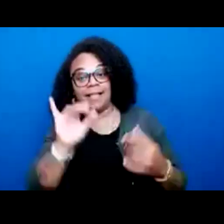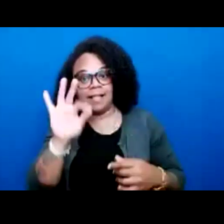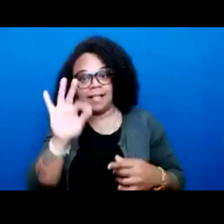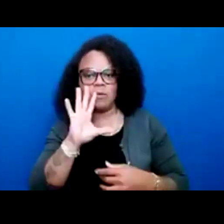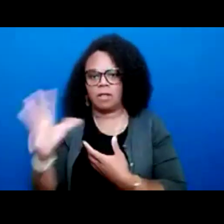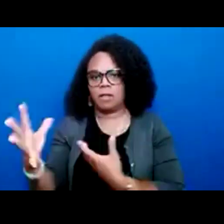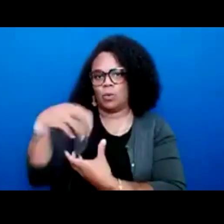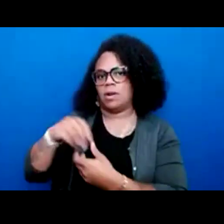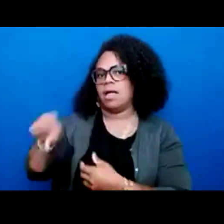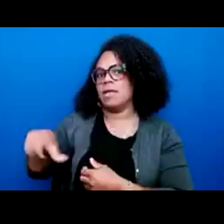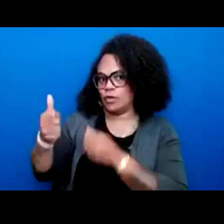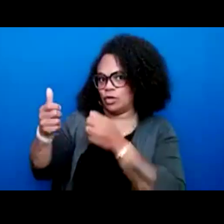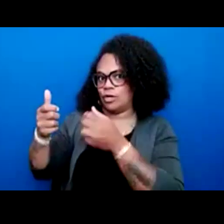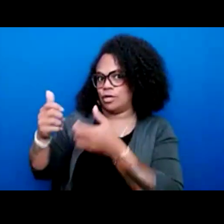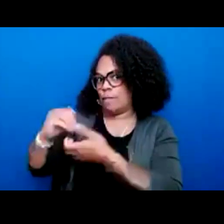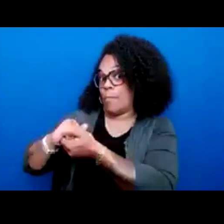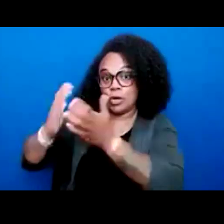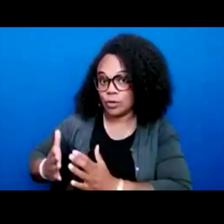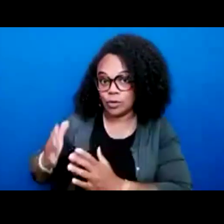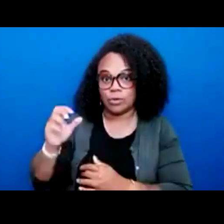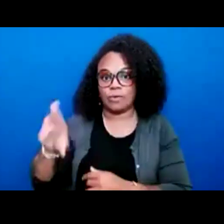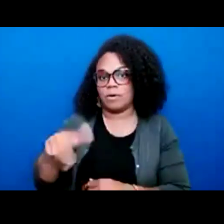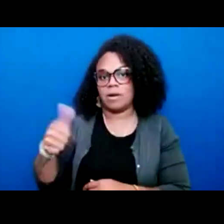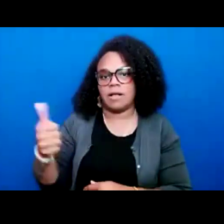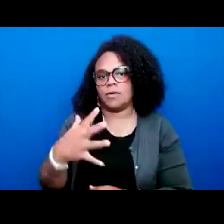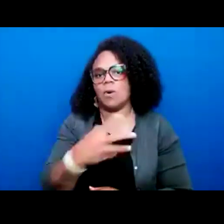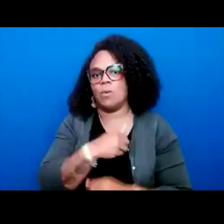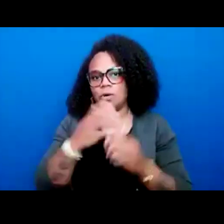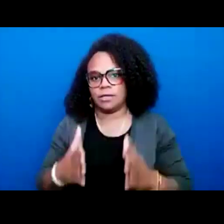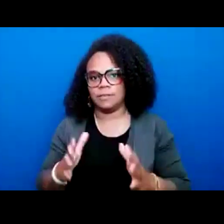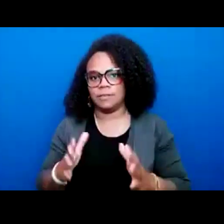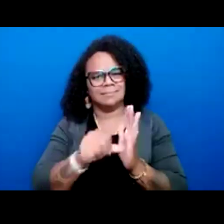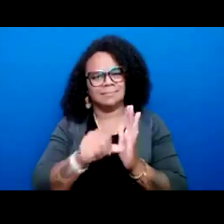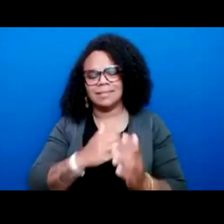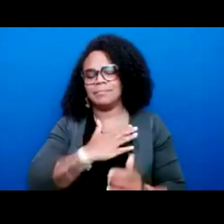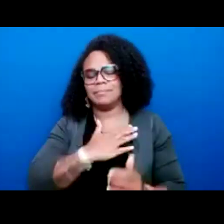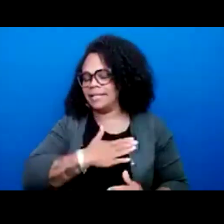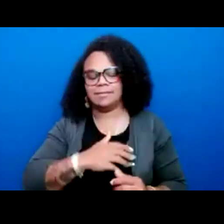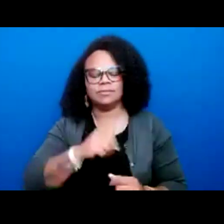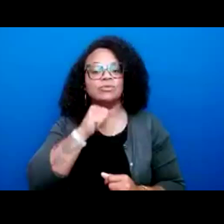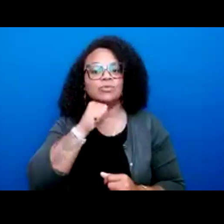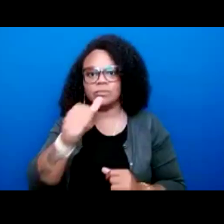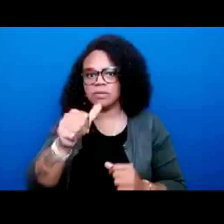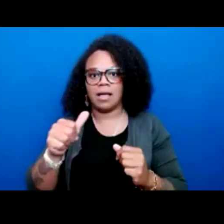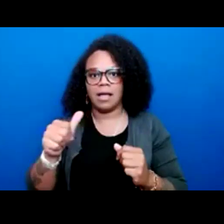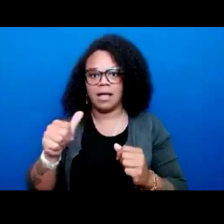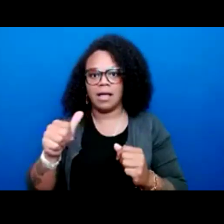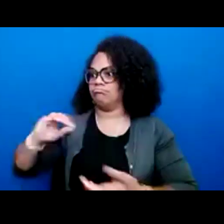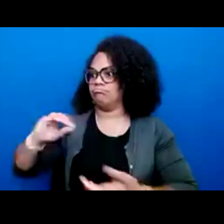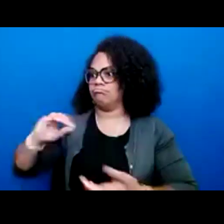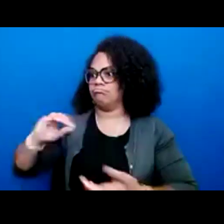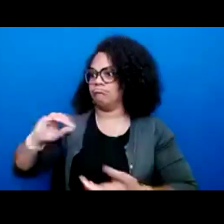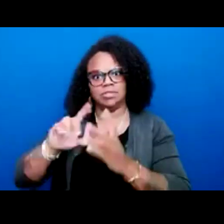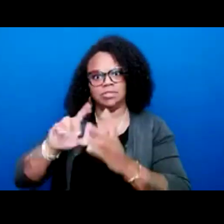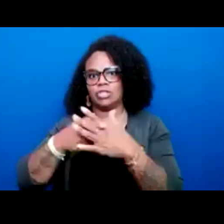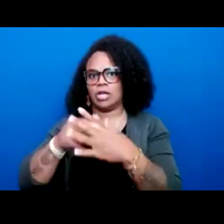partner or another owner of the business. Please, please do not go into business with somebody without thinking about these